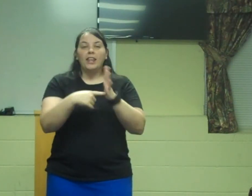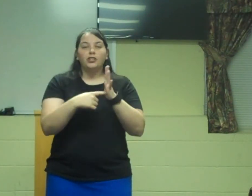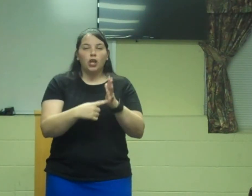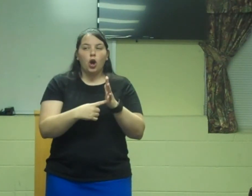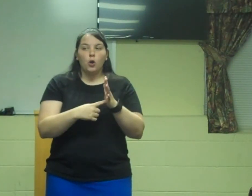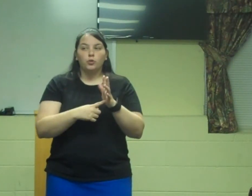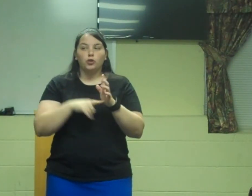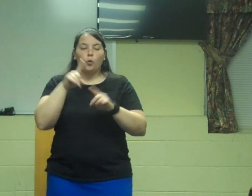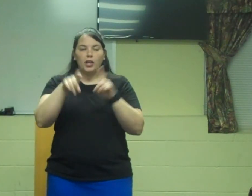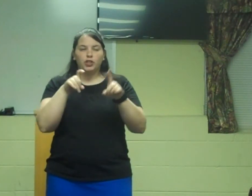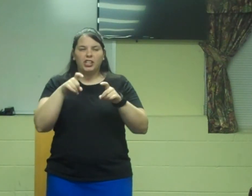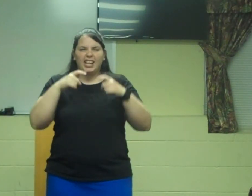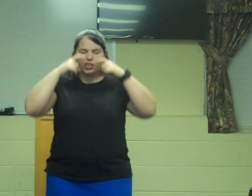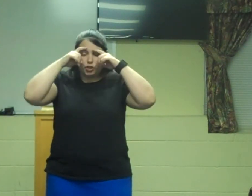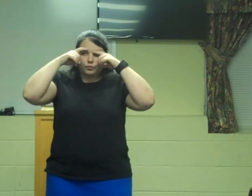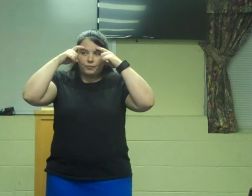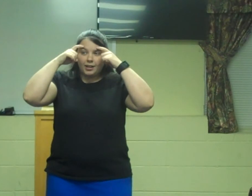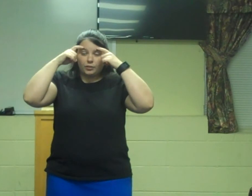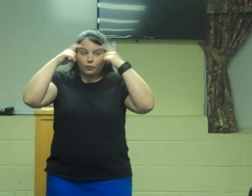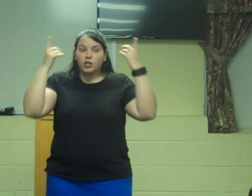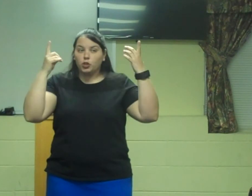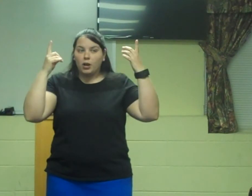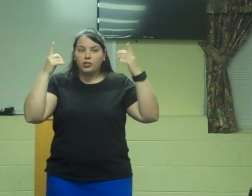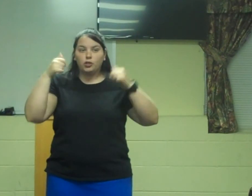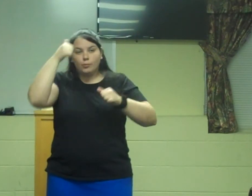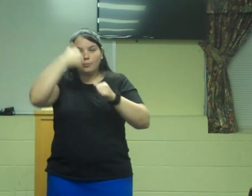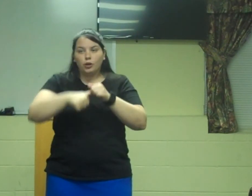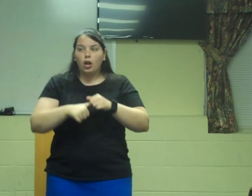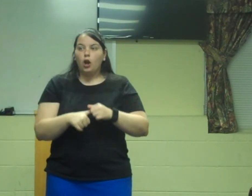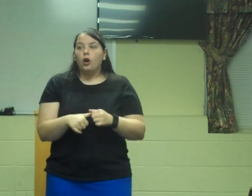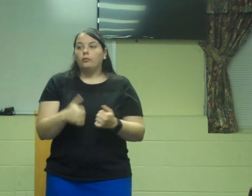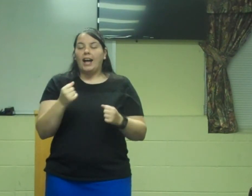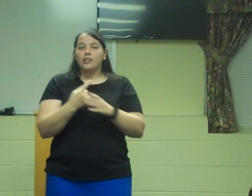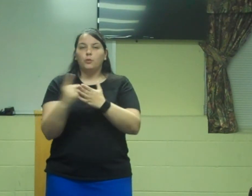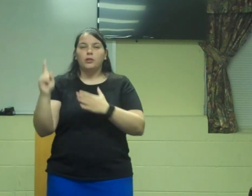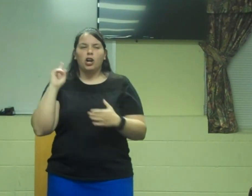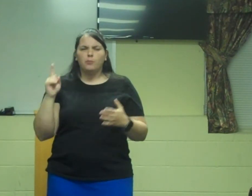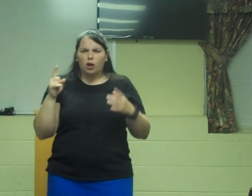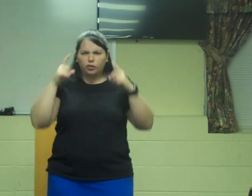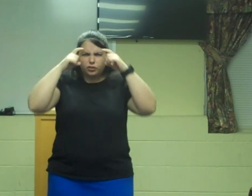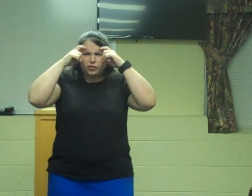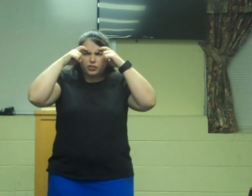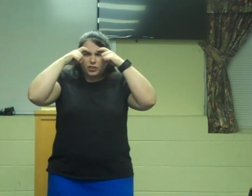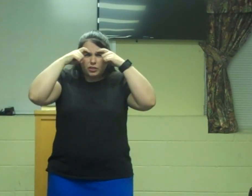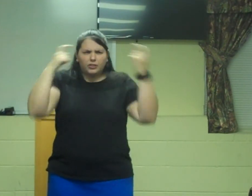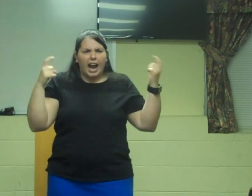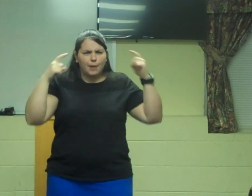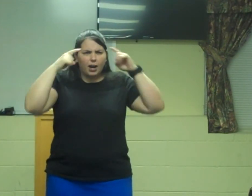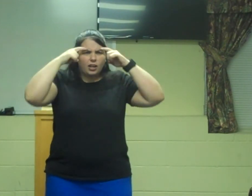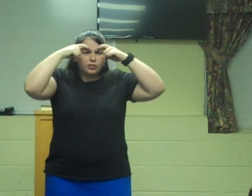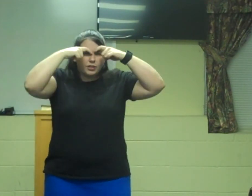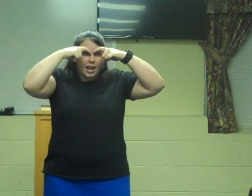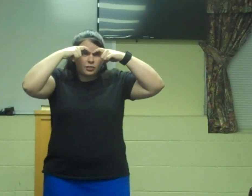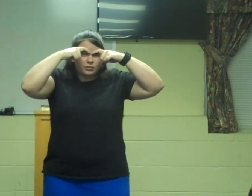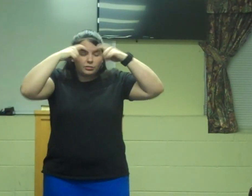it shows question is your facial expressions. Remember, last week we talked about eyebrows go down.